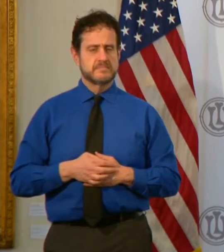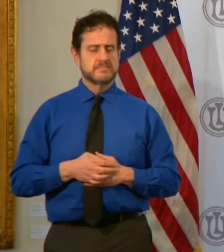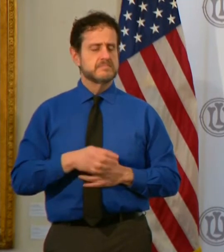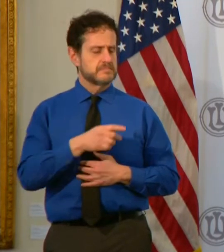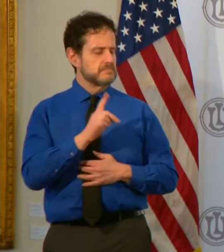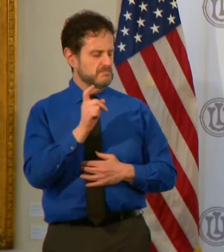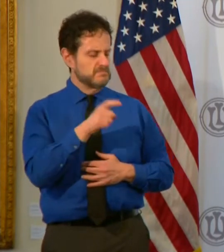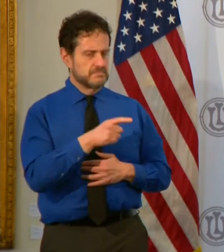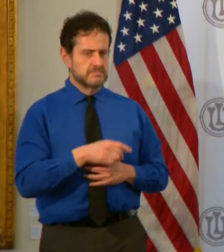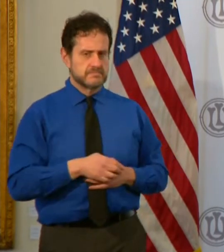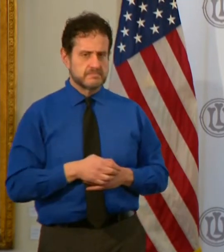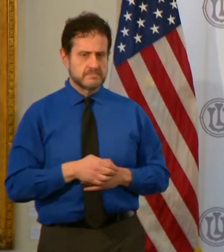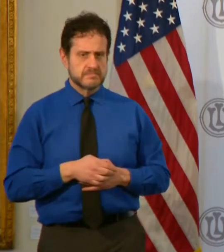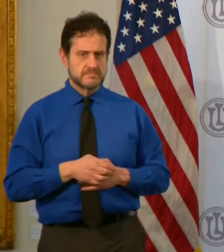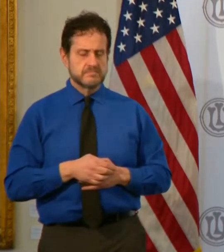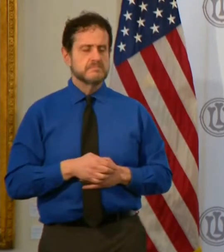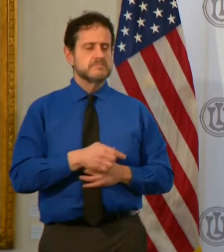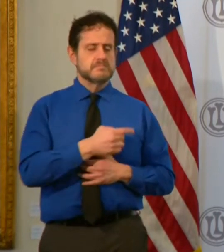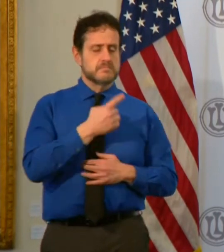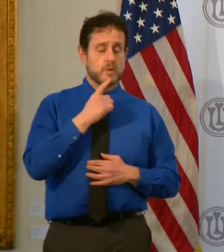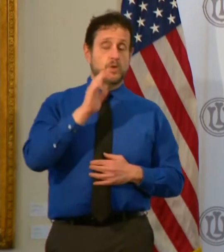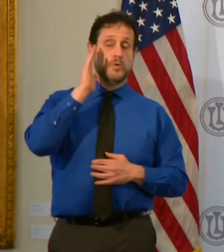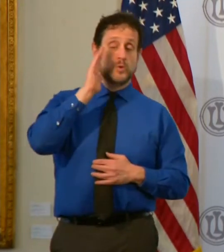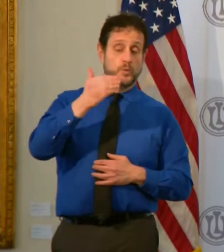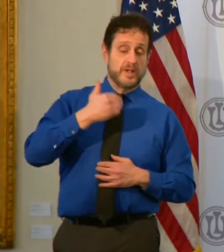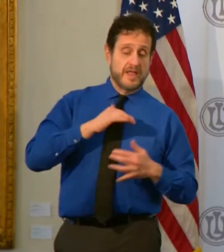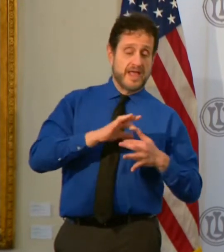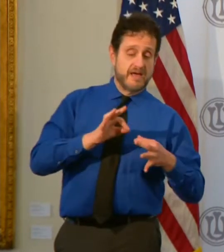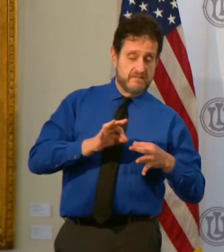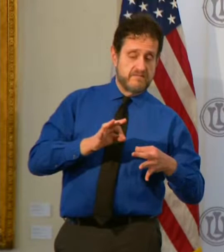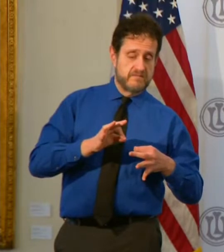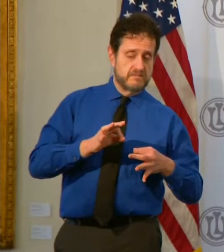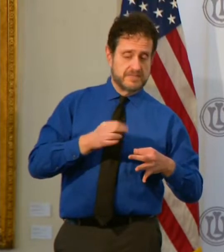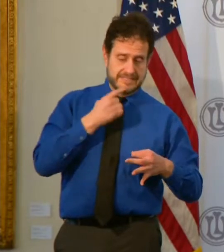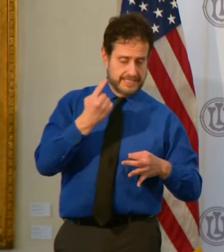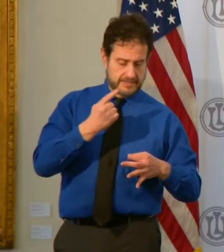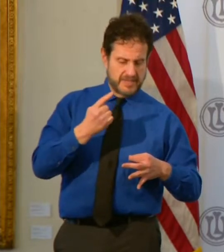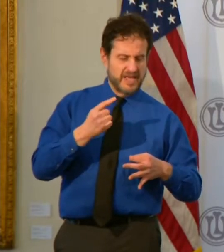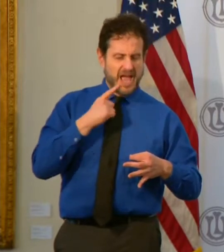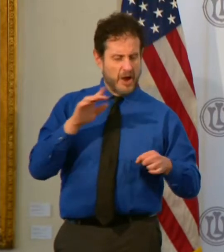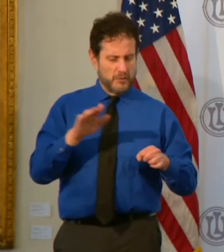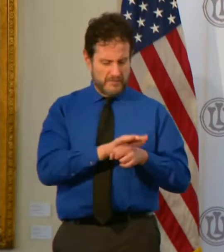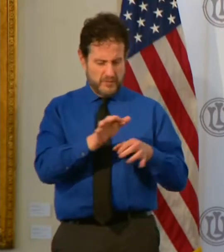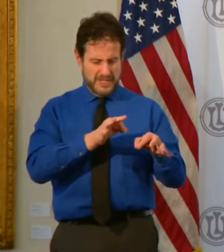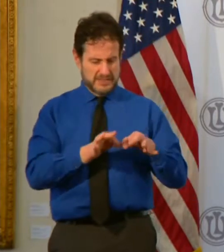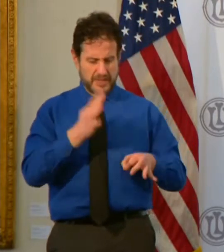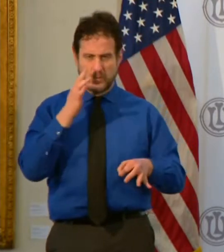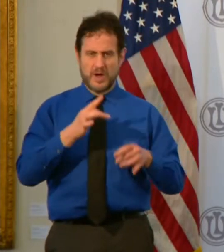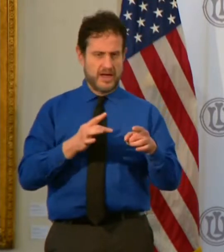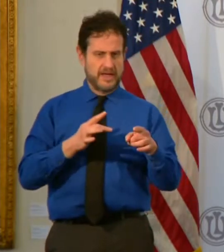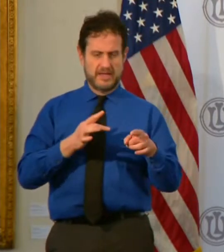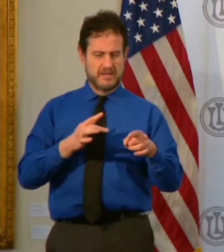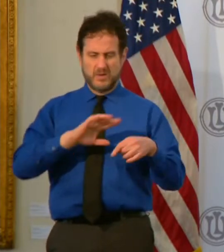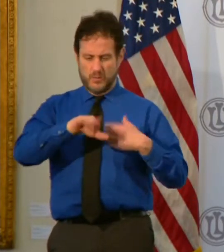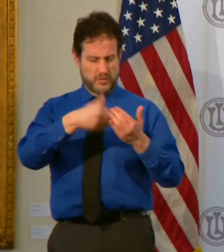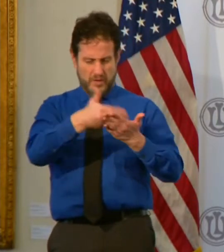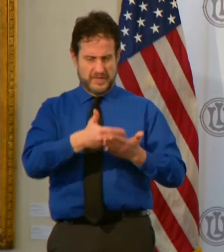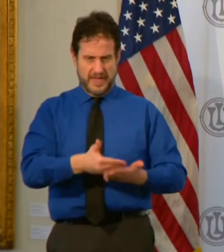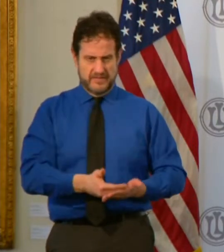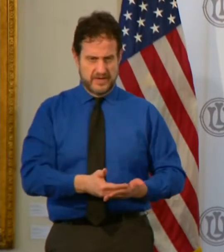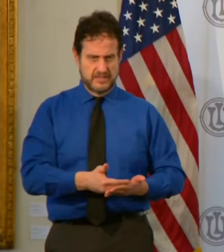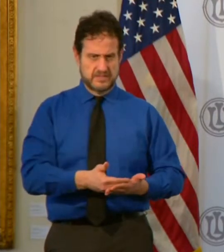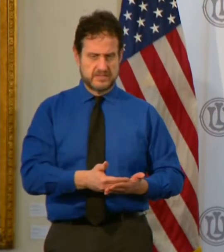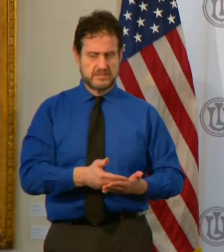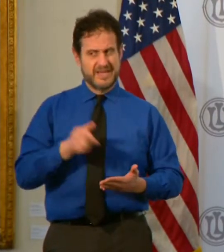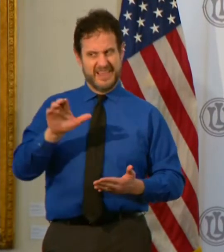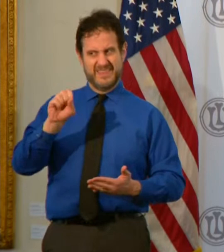When you say you'll have something to say, is that a full explanation of why, Sarah, with all the evidence that was Sarah, in this